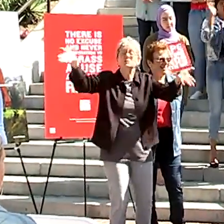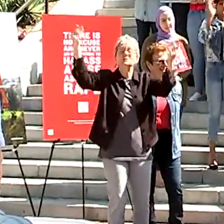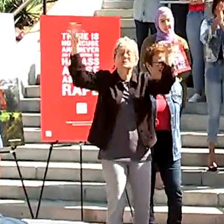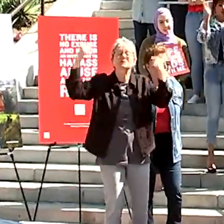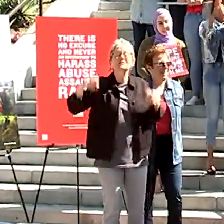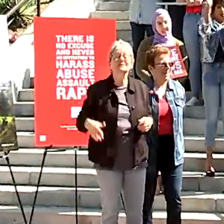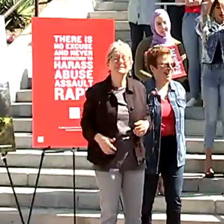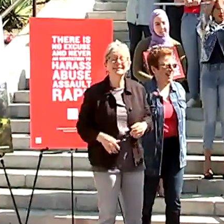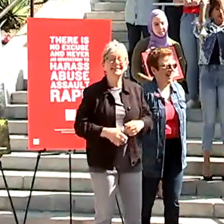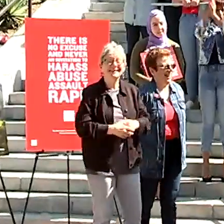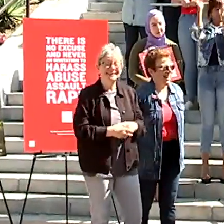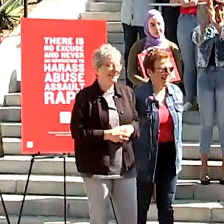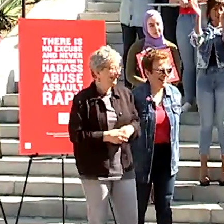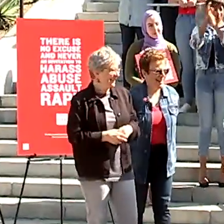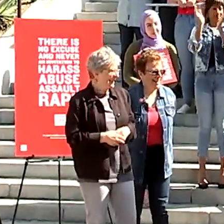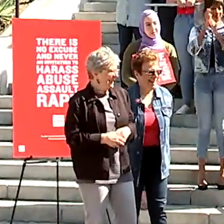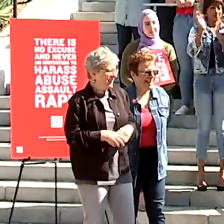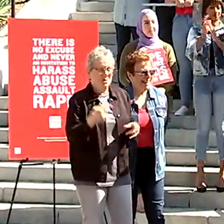noise.